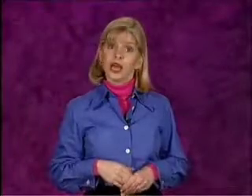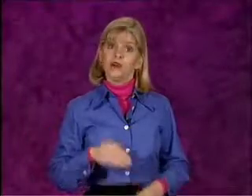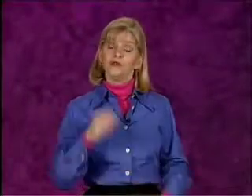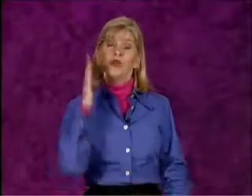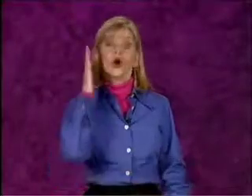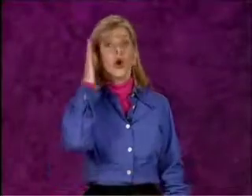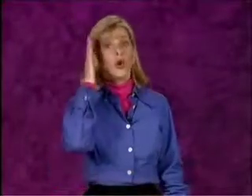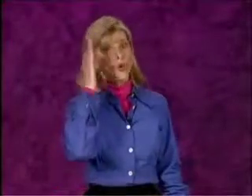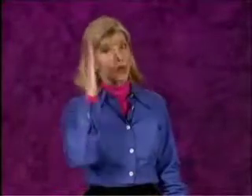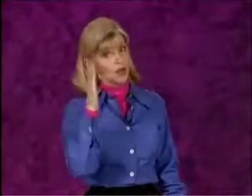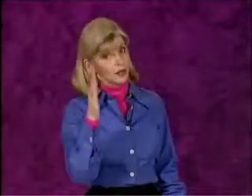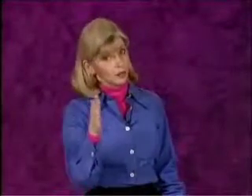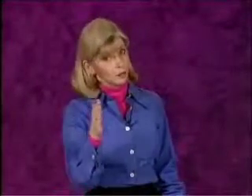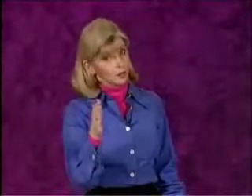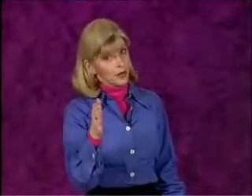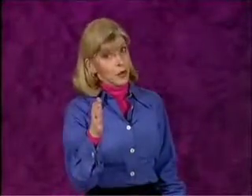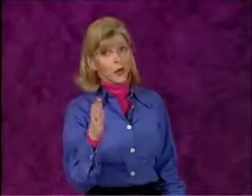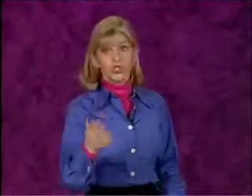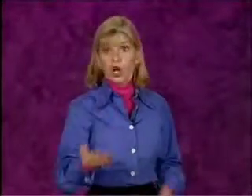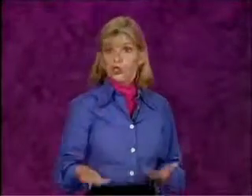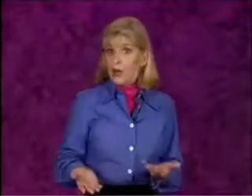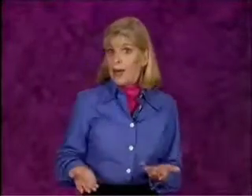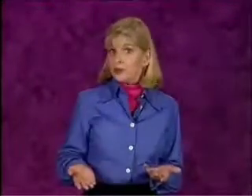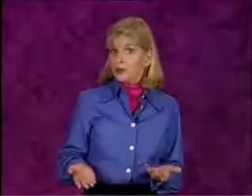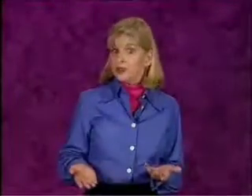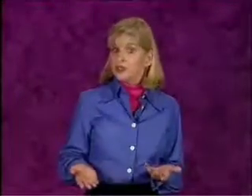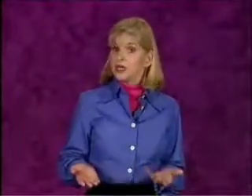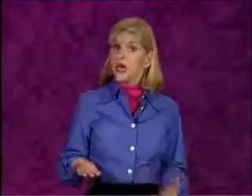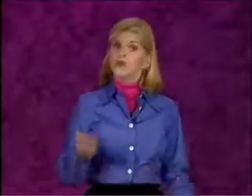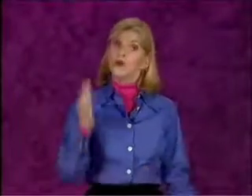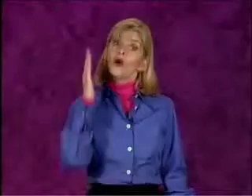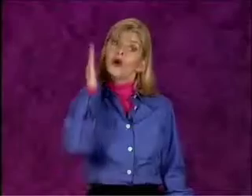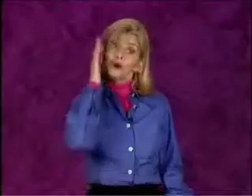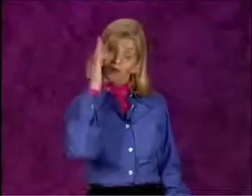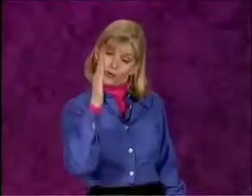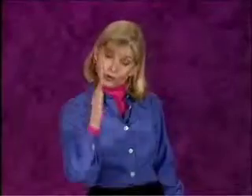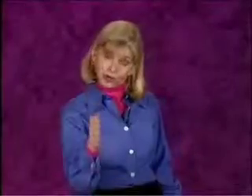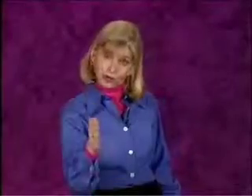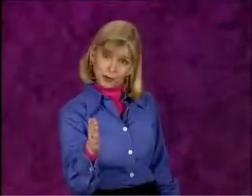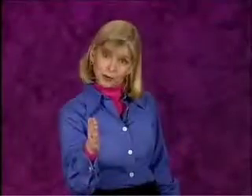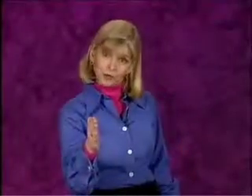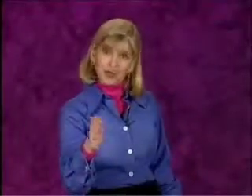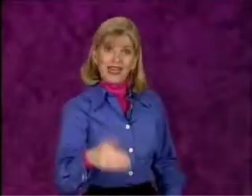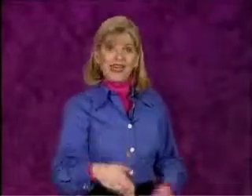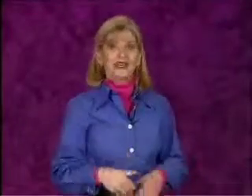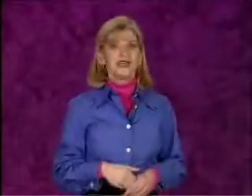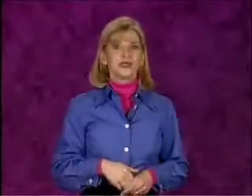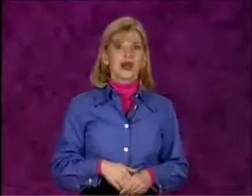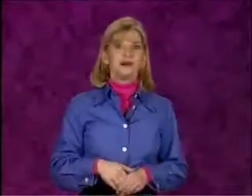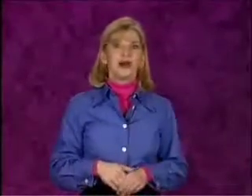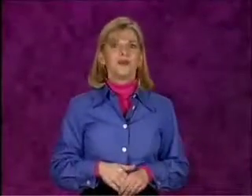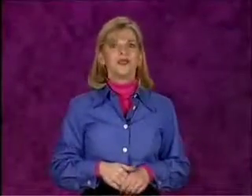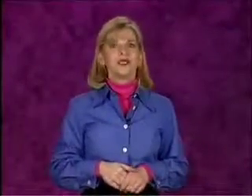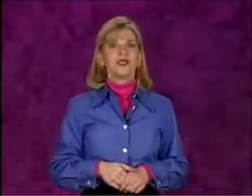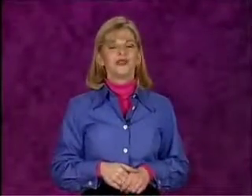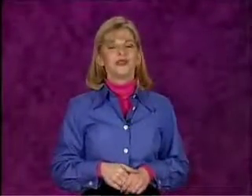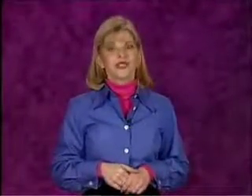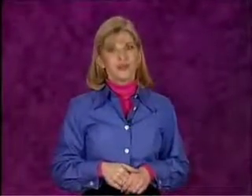sign for will, which also happens to be the sign for future. In this wrap-up, we'll teach you several